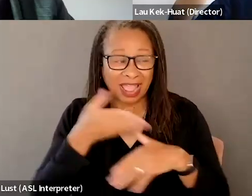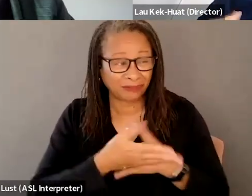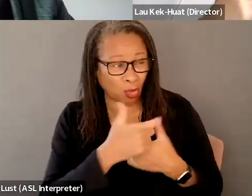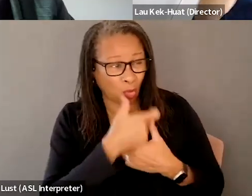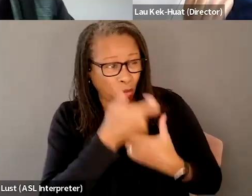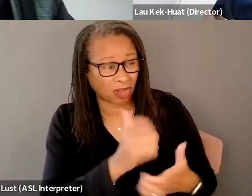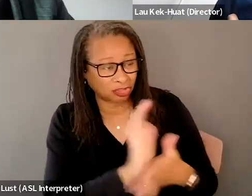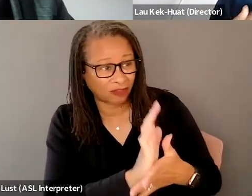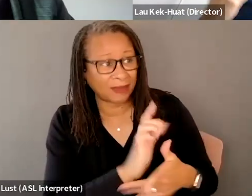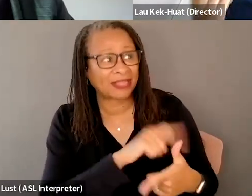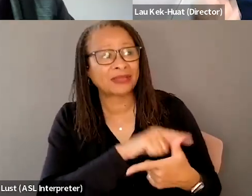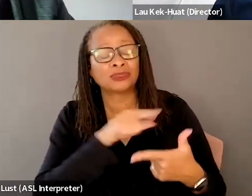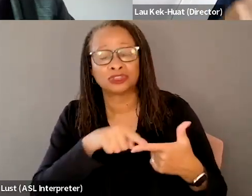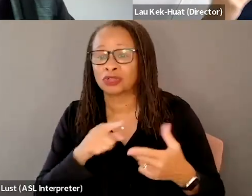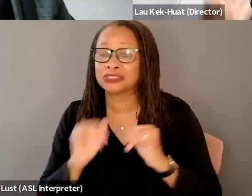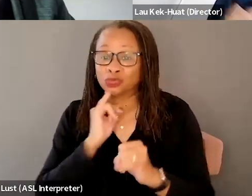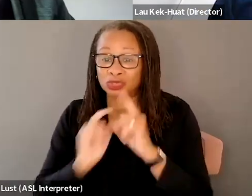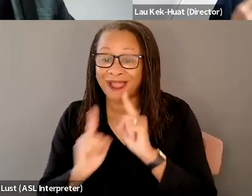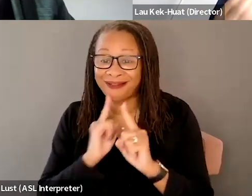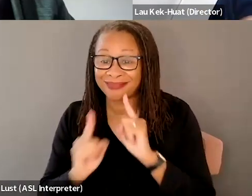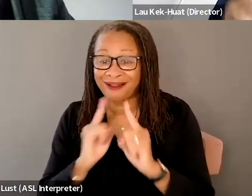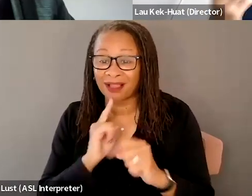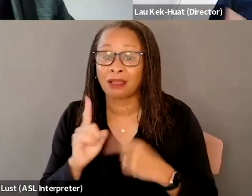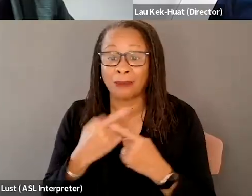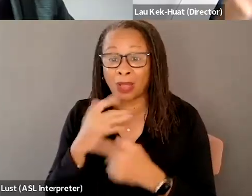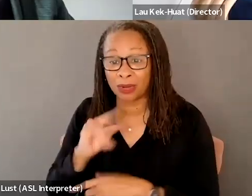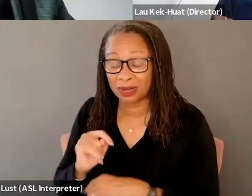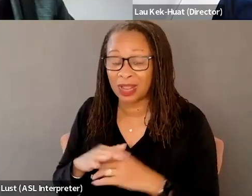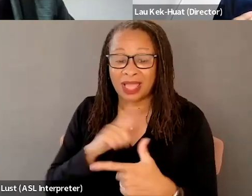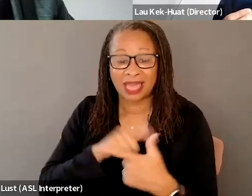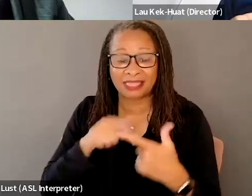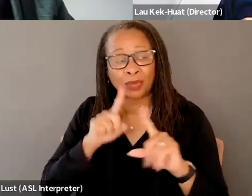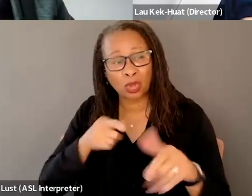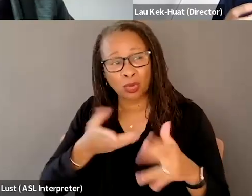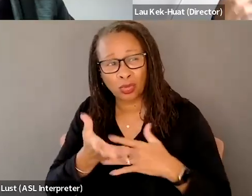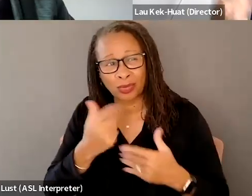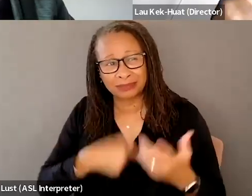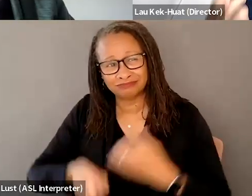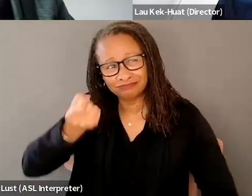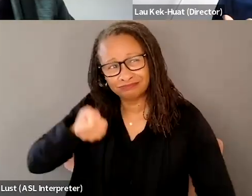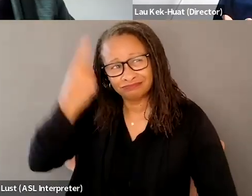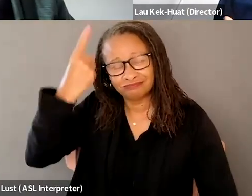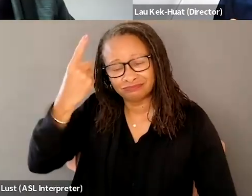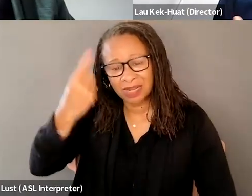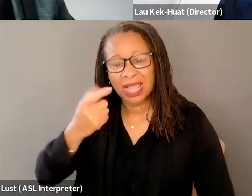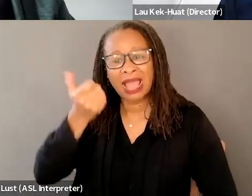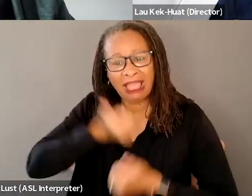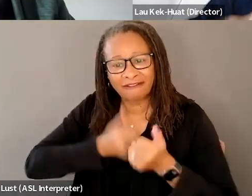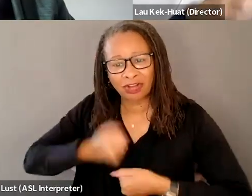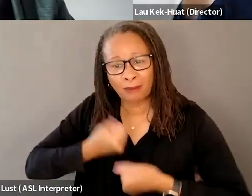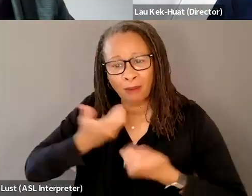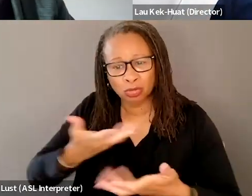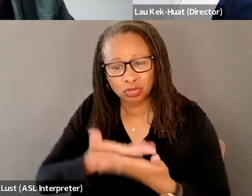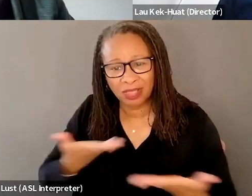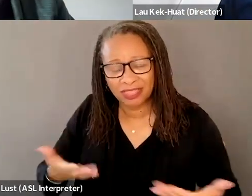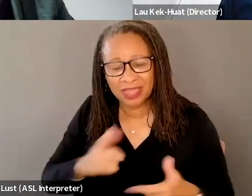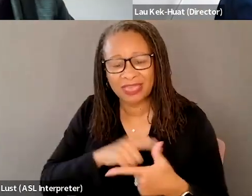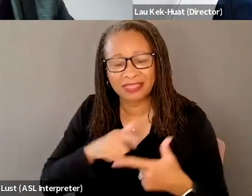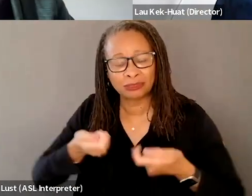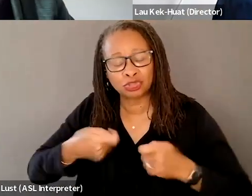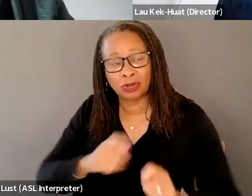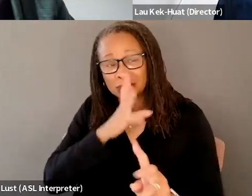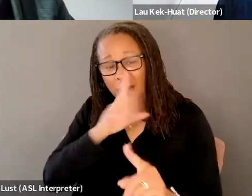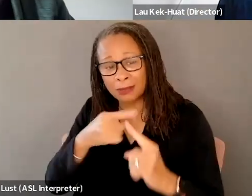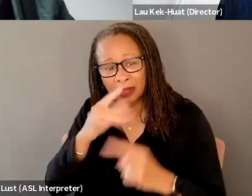then we can try to dialogue. We can try to go through and digest this heavy emotional, and then we try to talk about